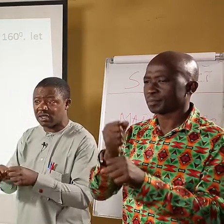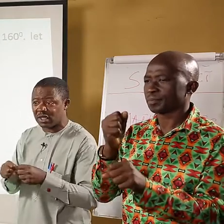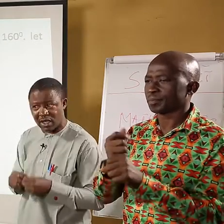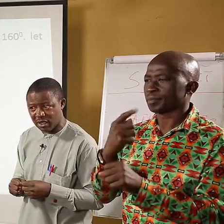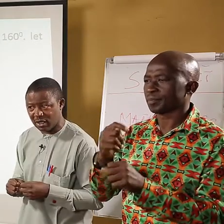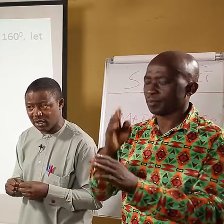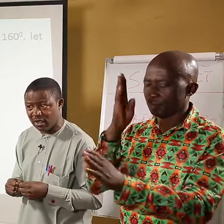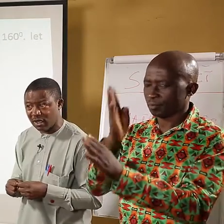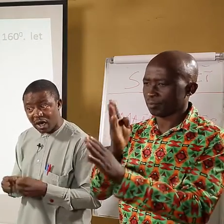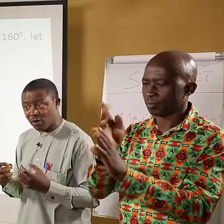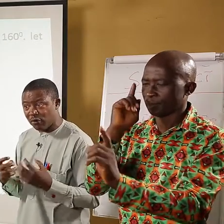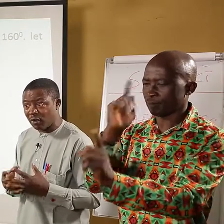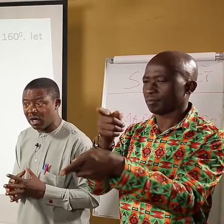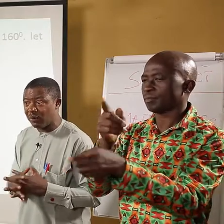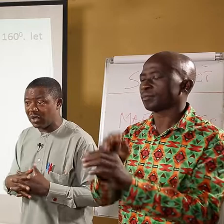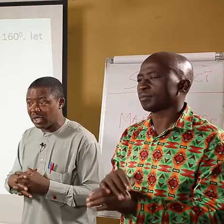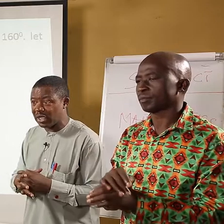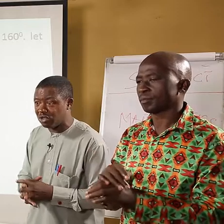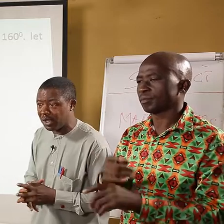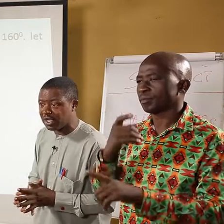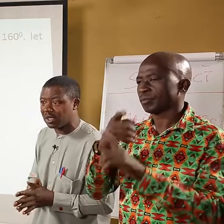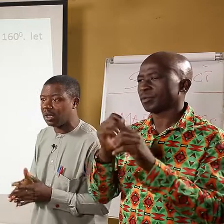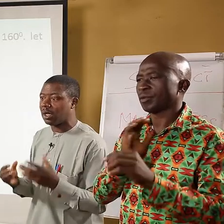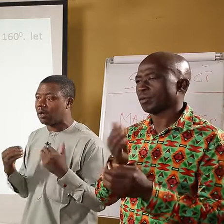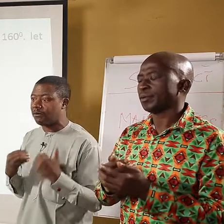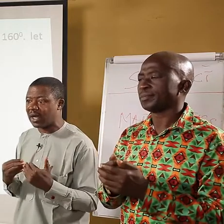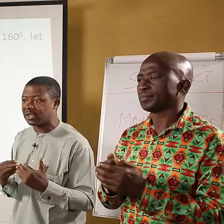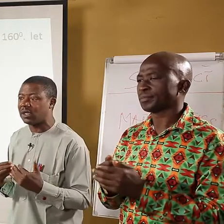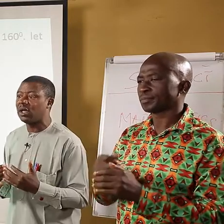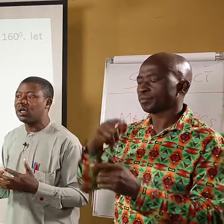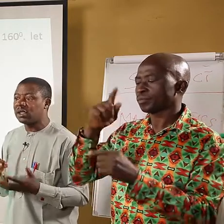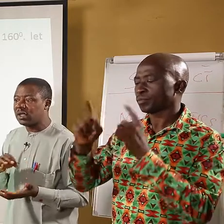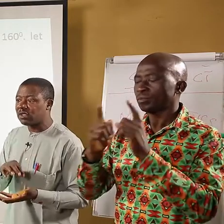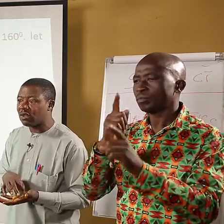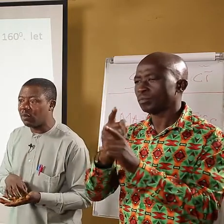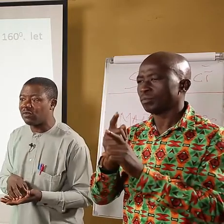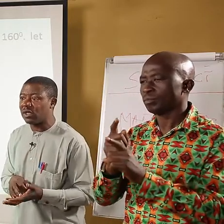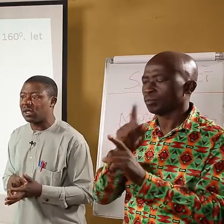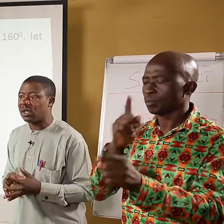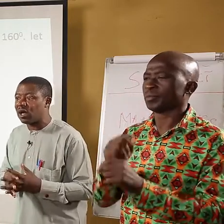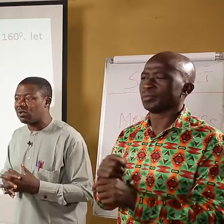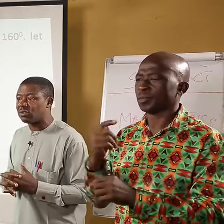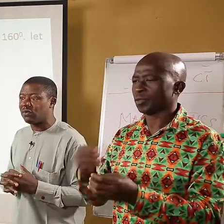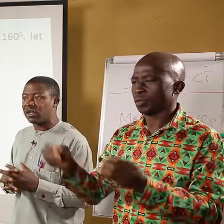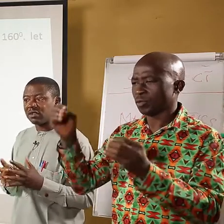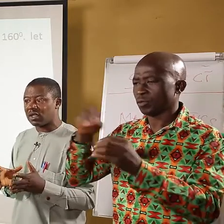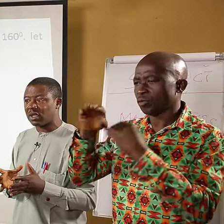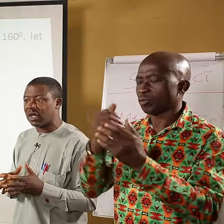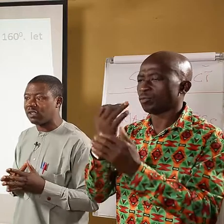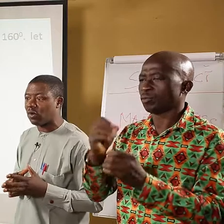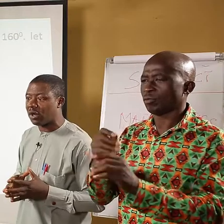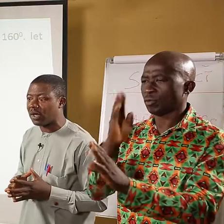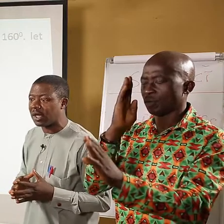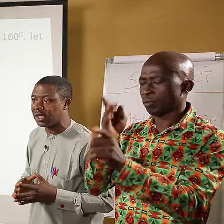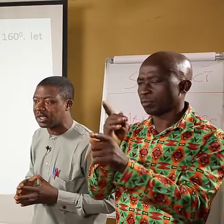a straight line. And from our geometric fact, the sum of the angles of a straight